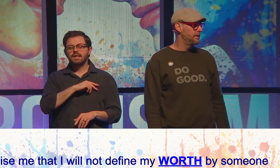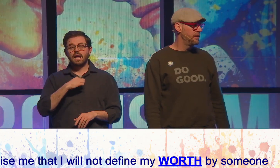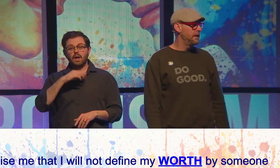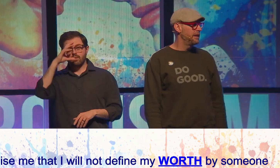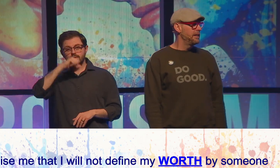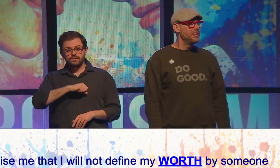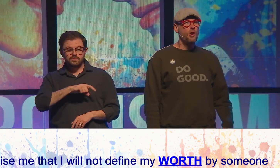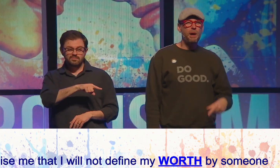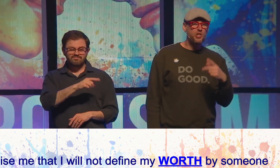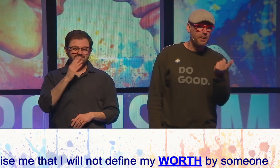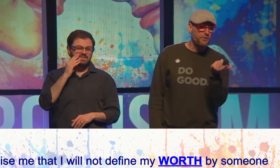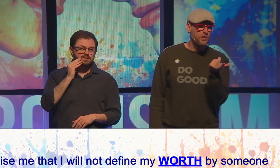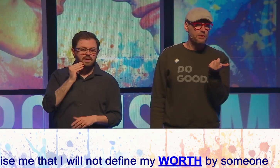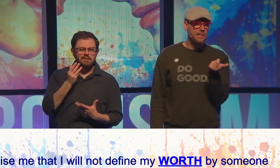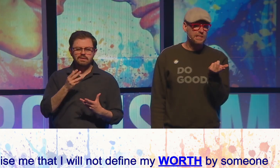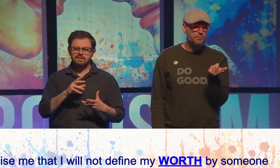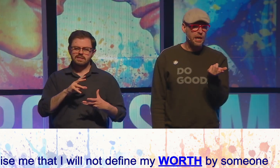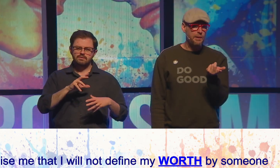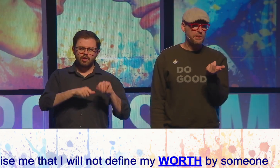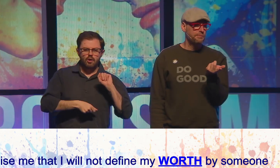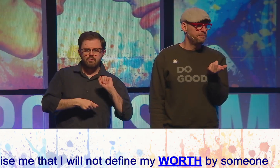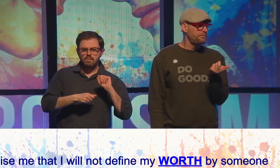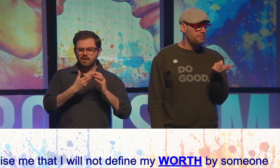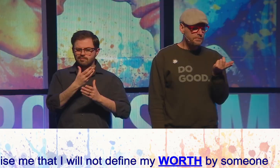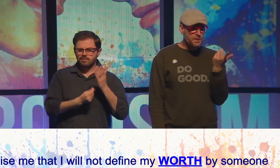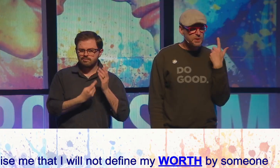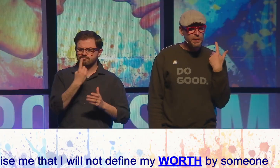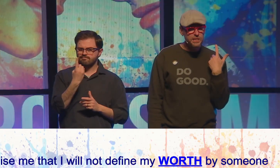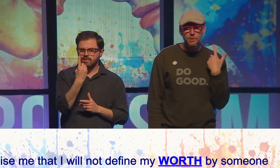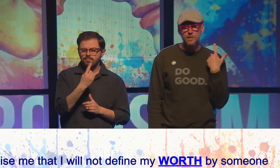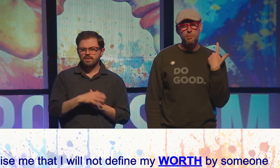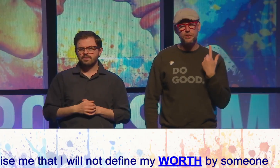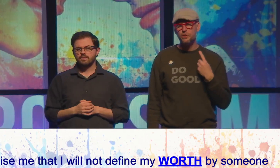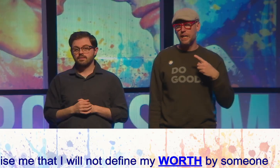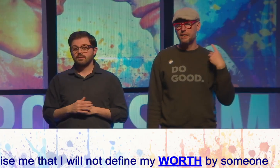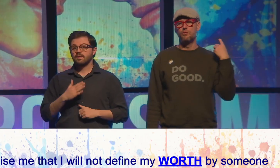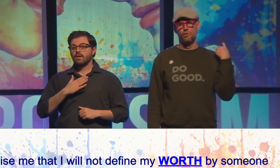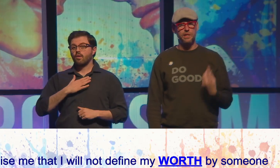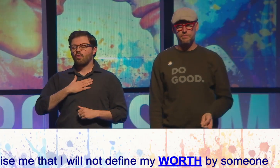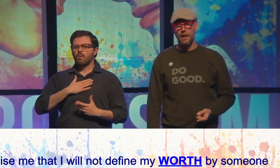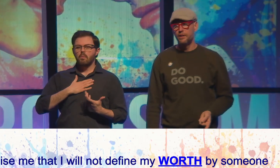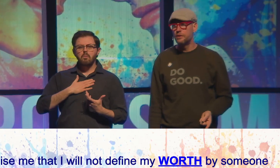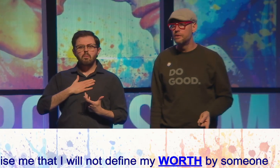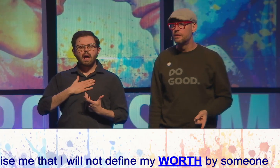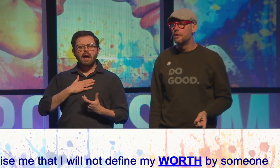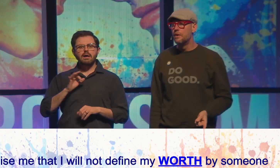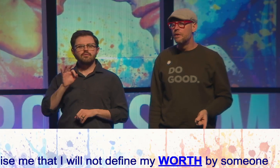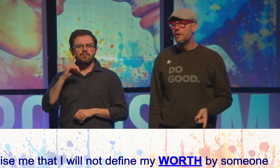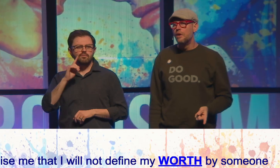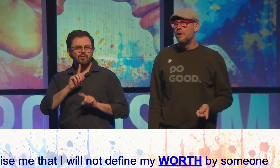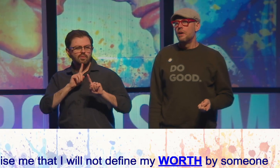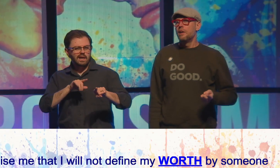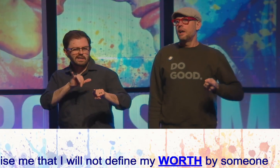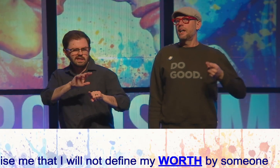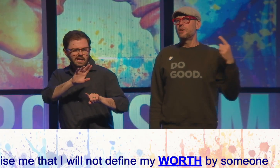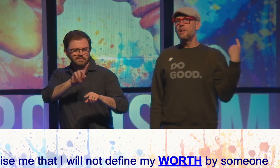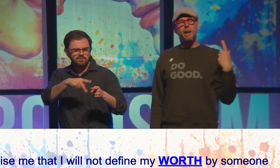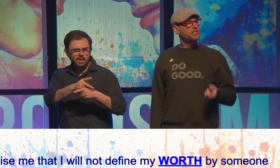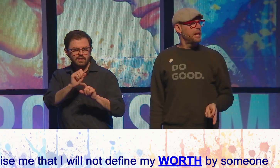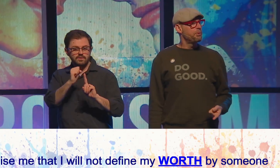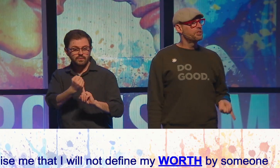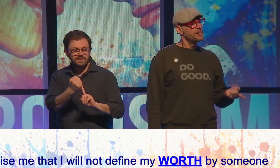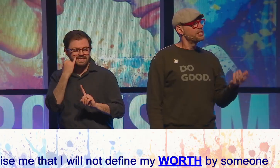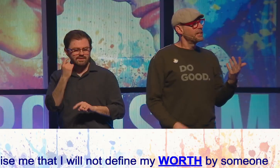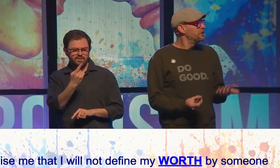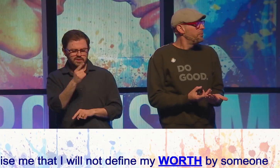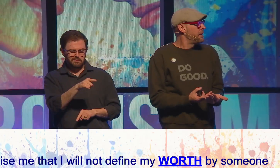loss. You know my trick for doing this sometimes, especially when it's a person who's acting really vile? I try to imagine